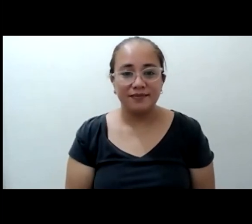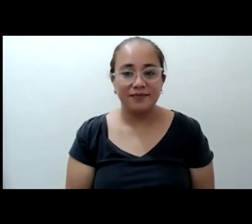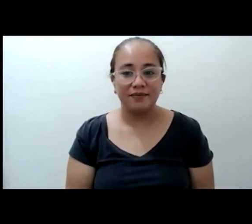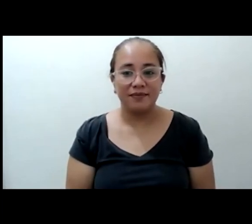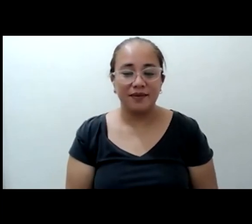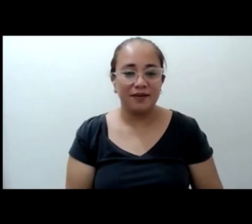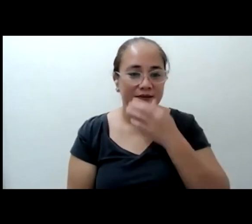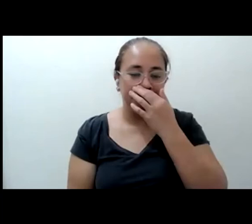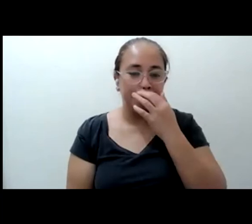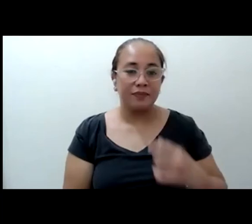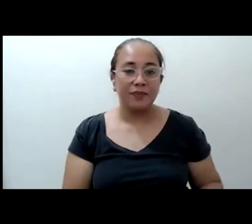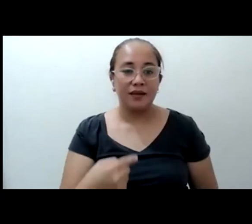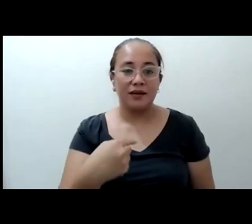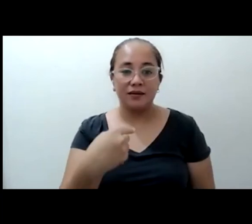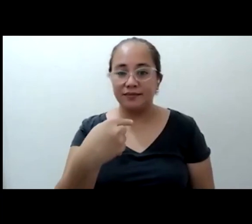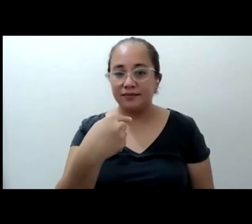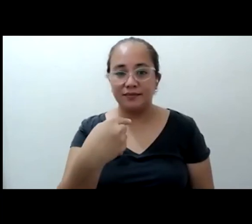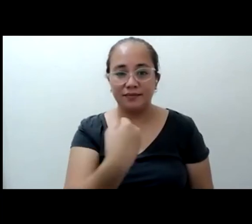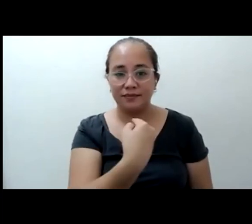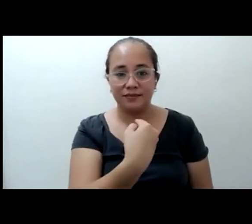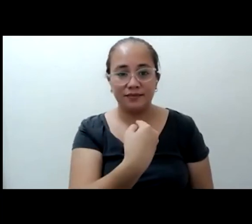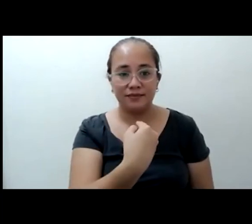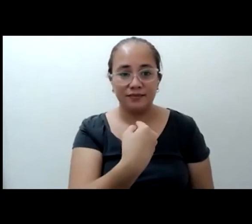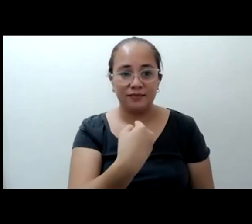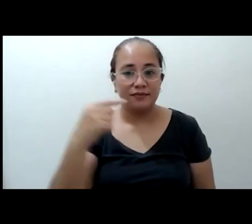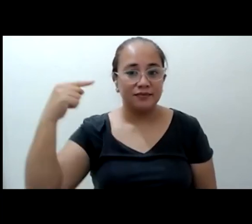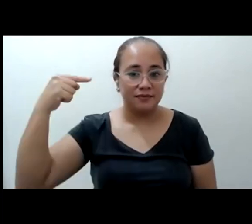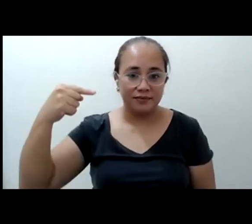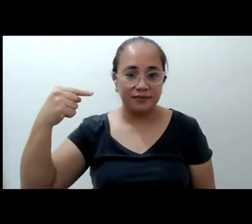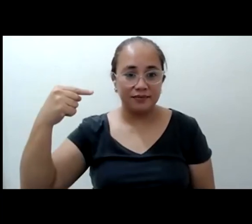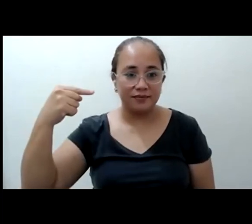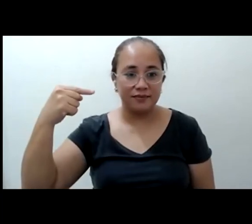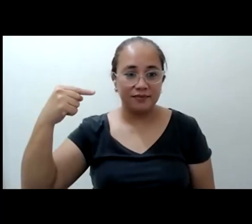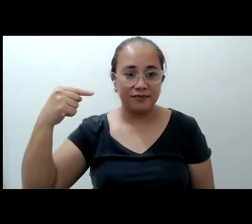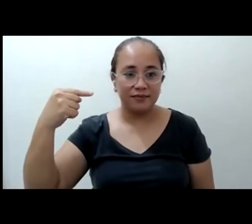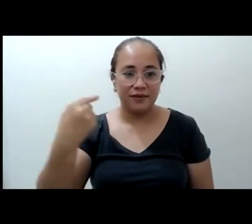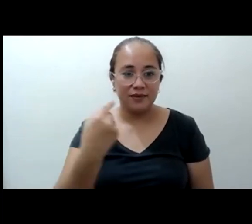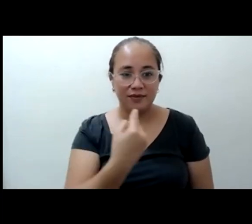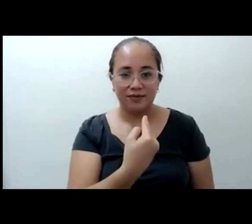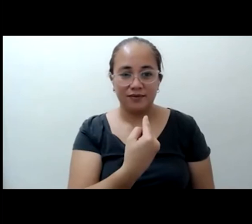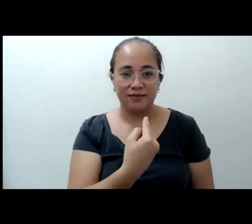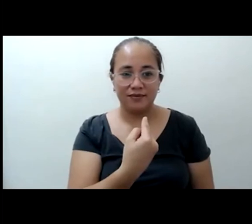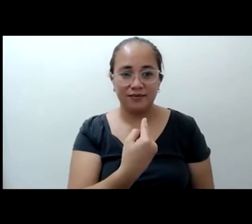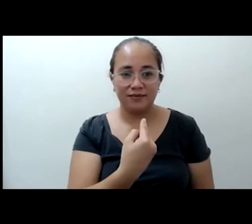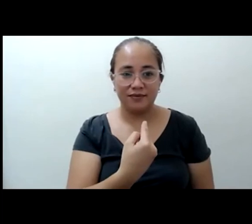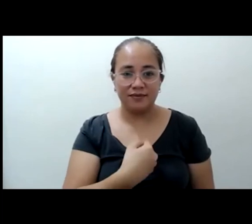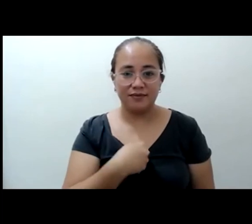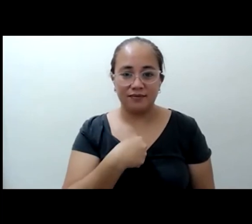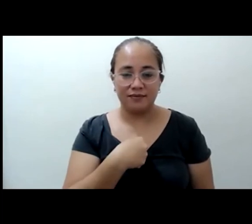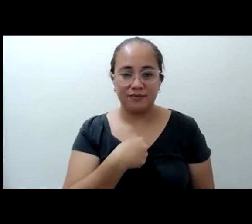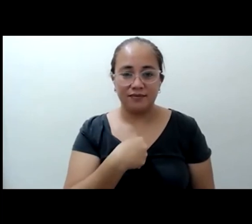So do you sign it like me with this kind of hand shape, or do you sign it like me?